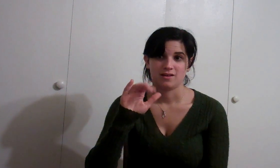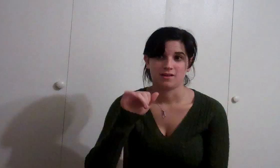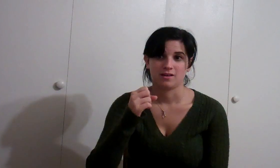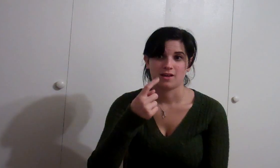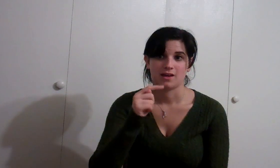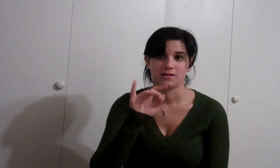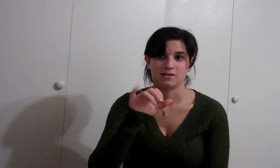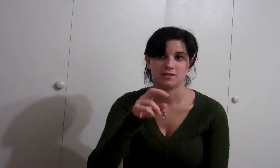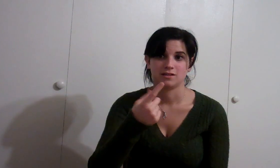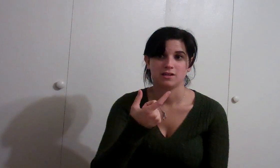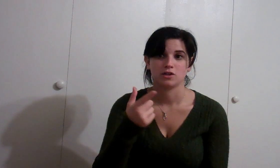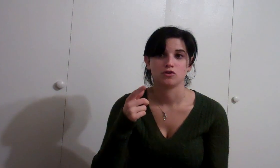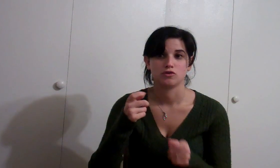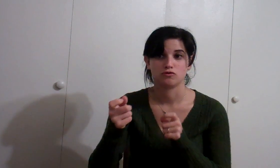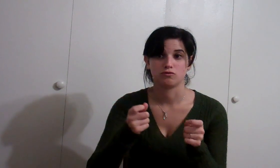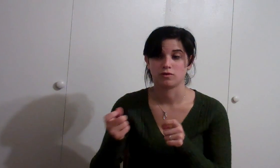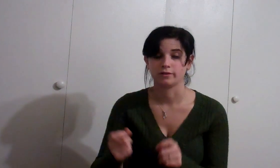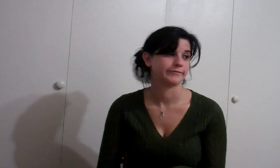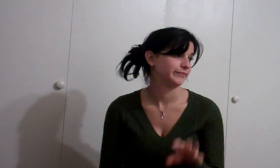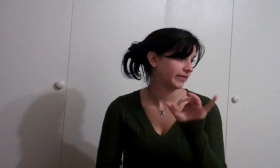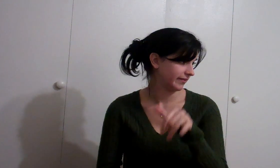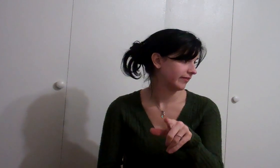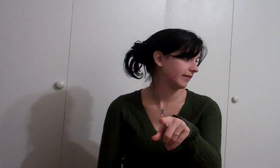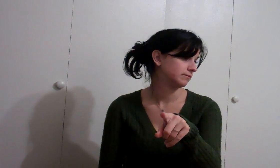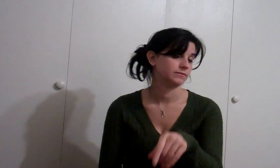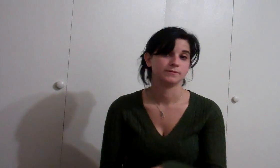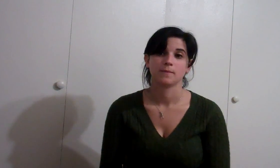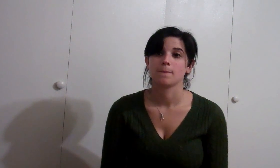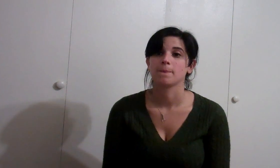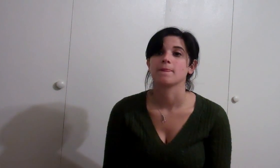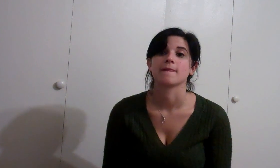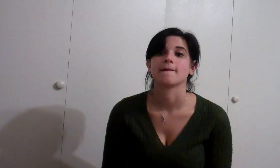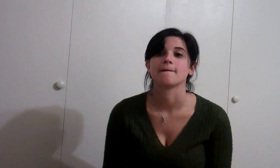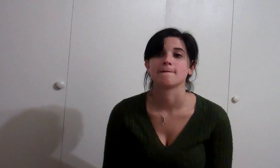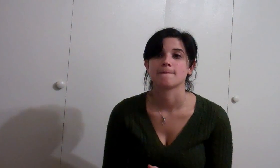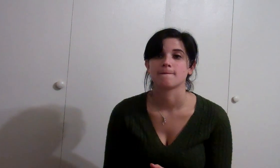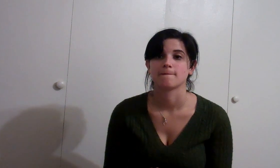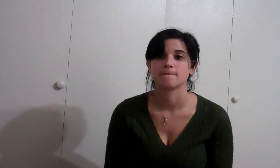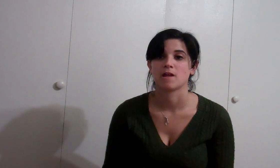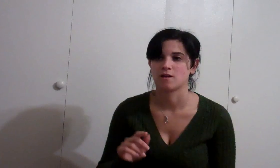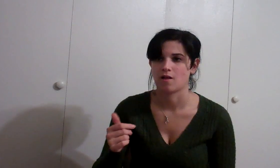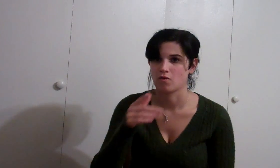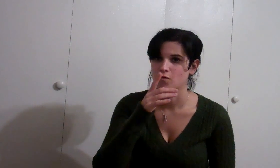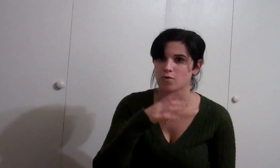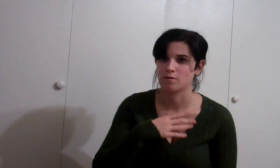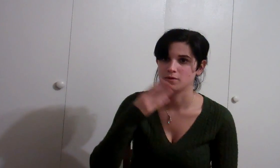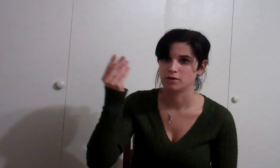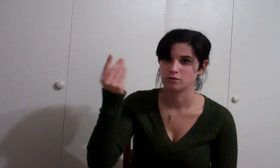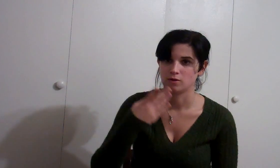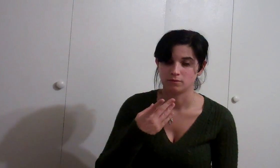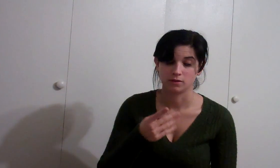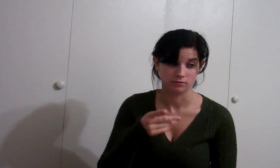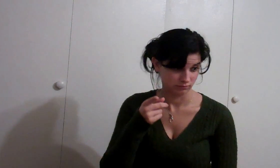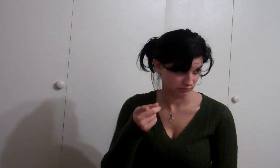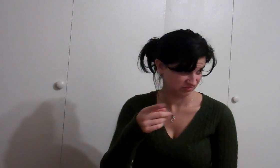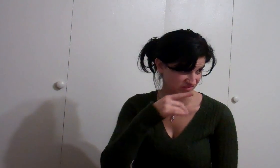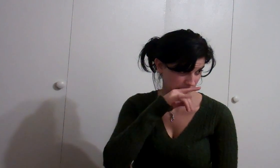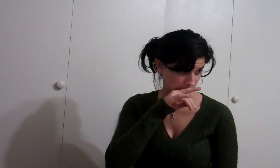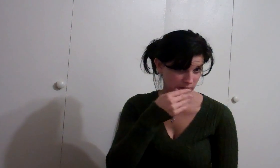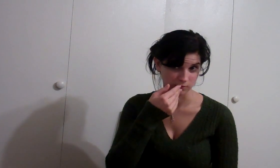course, Vera Farmiga, whom I worked with in The Departed, she told me, hey, you know, this kid is really good. She was in The Boy in the Striped